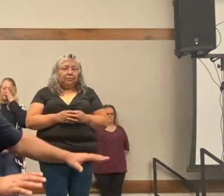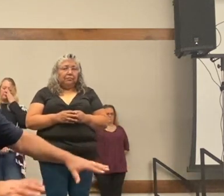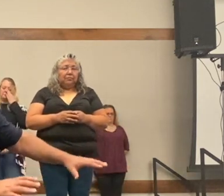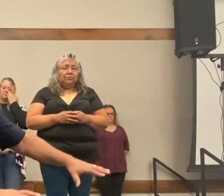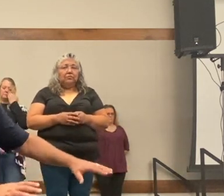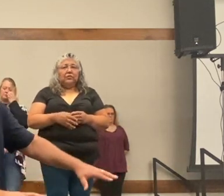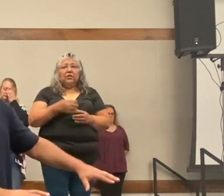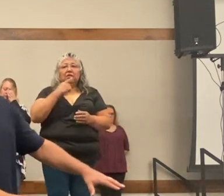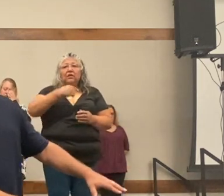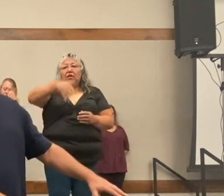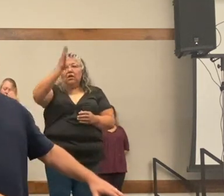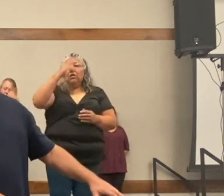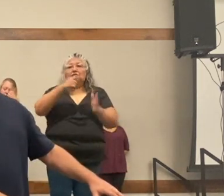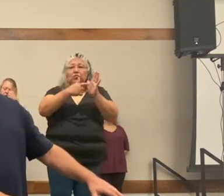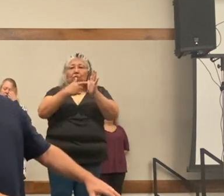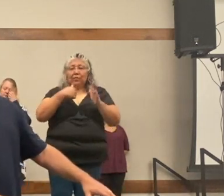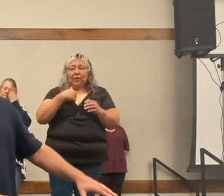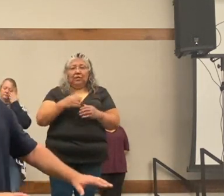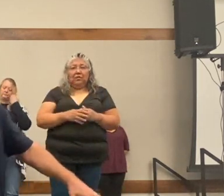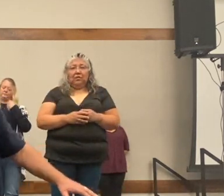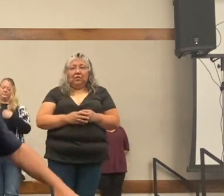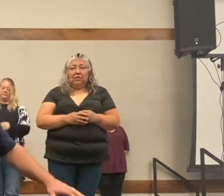Say, Father, show me.